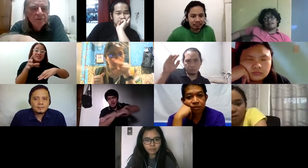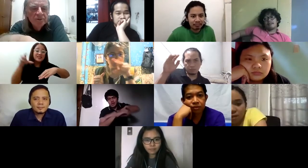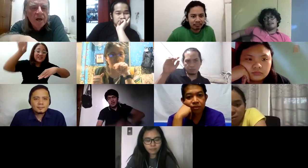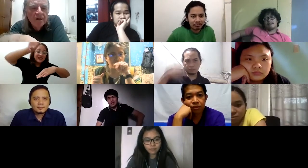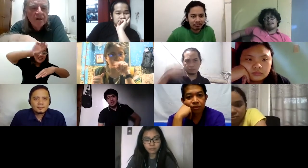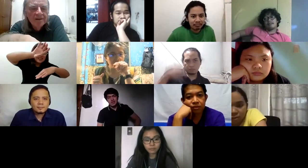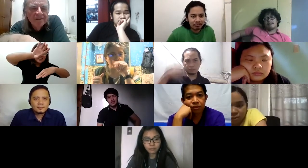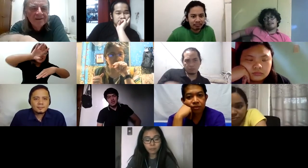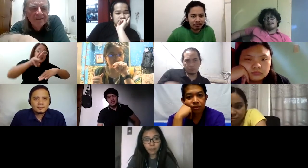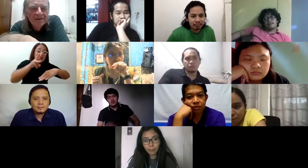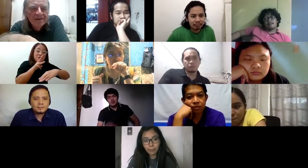Chuck,